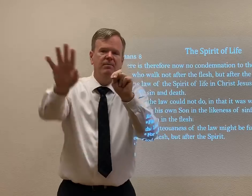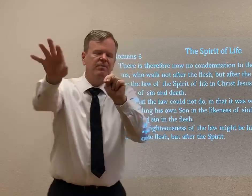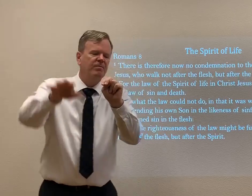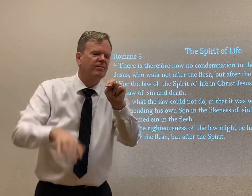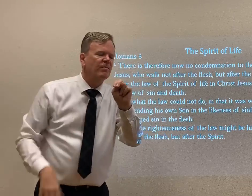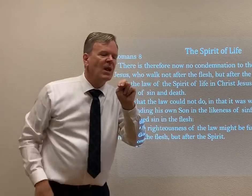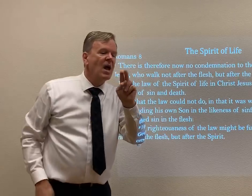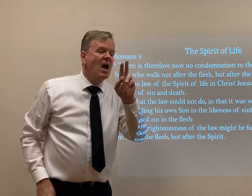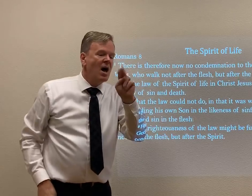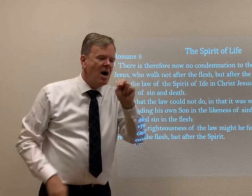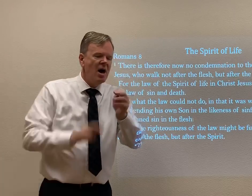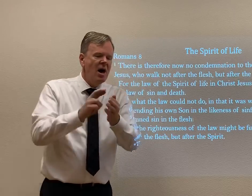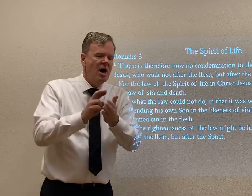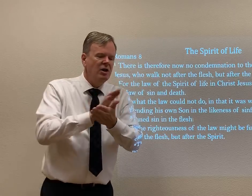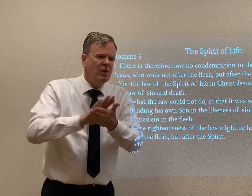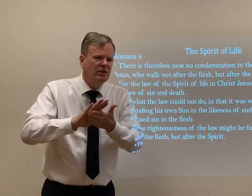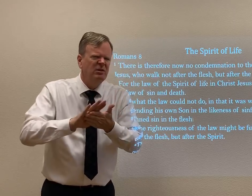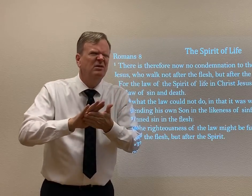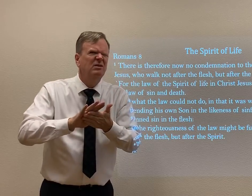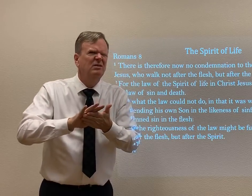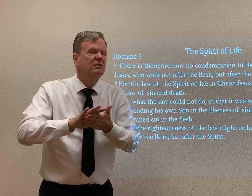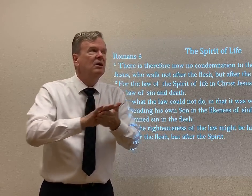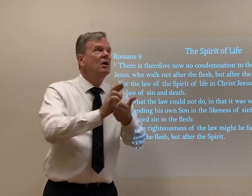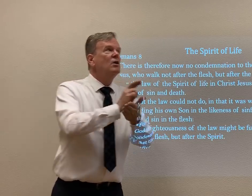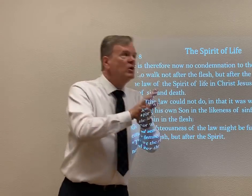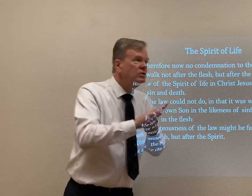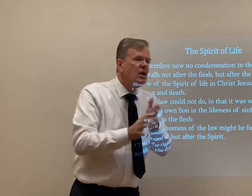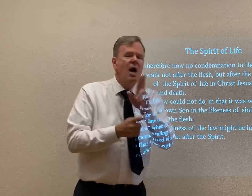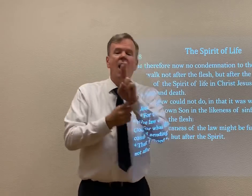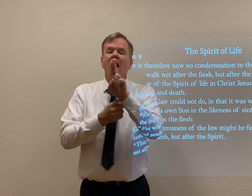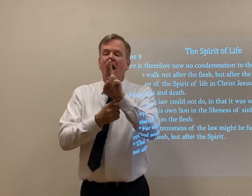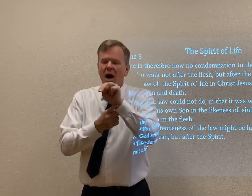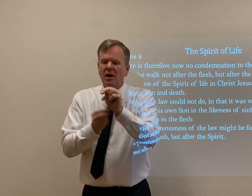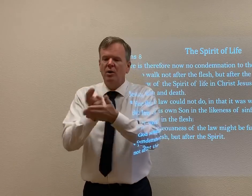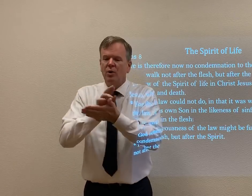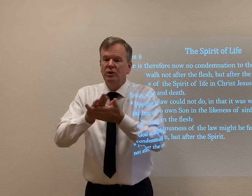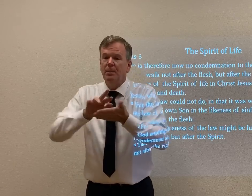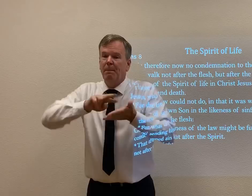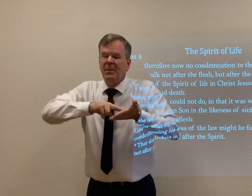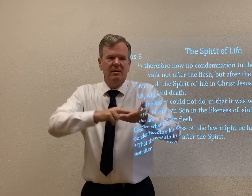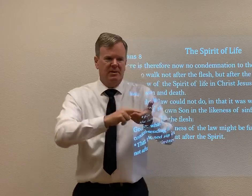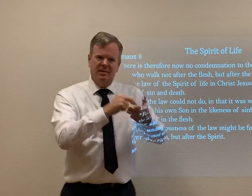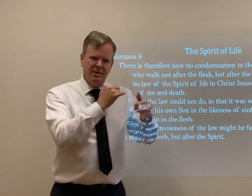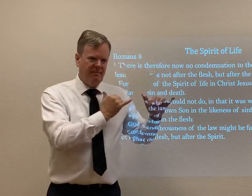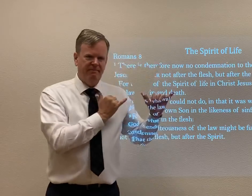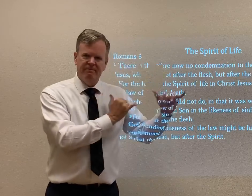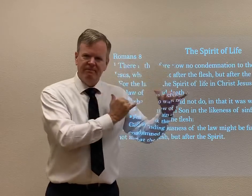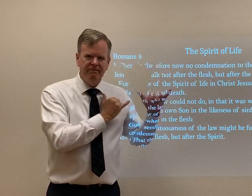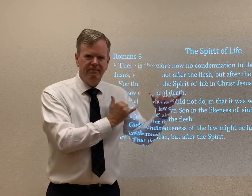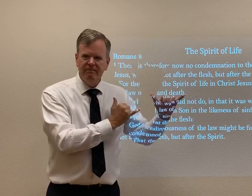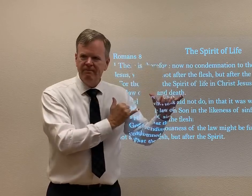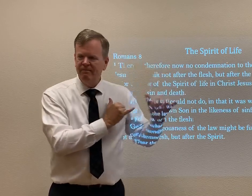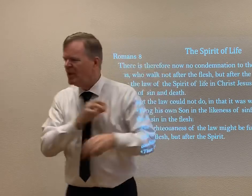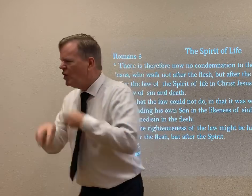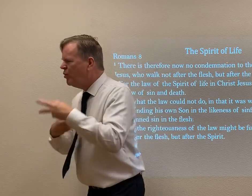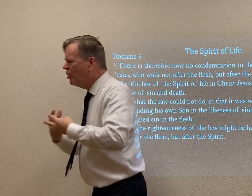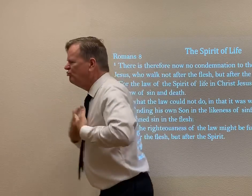But now, if you add the prefix unrighteousness, or unrighteous, which means you are not